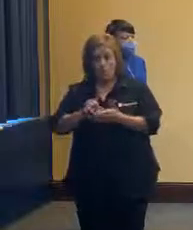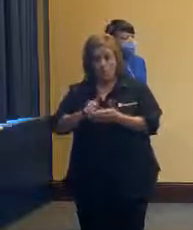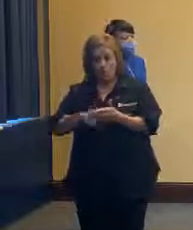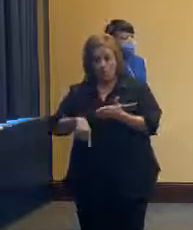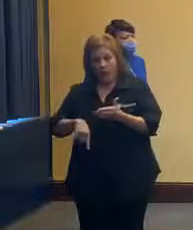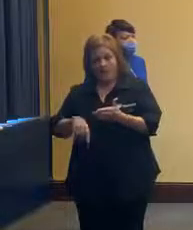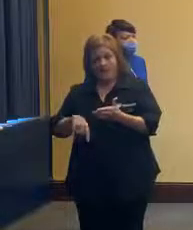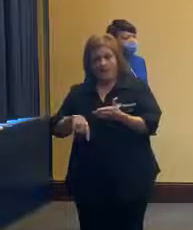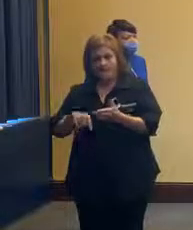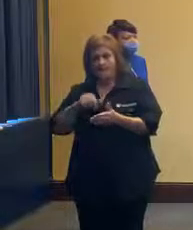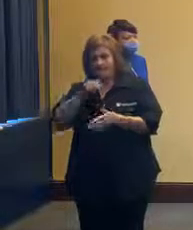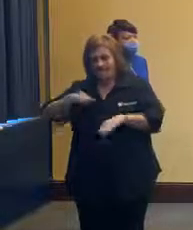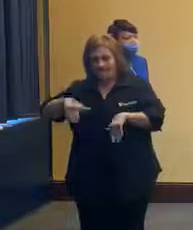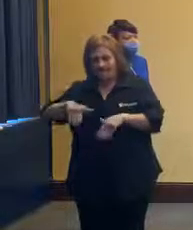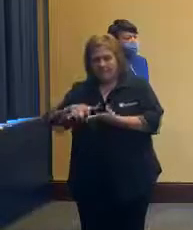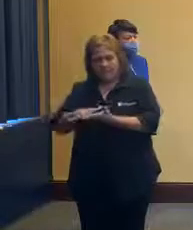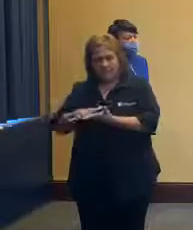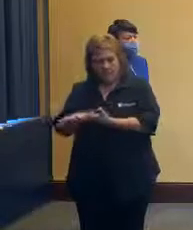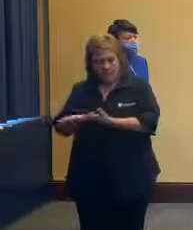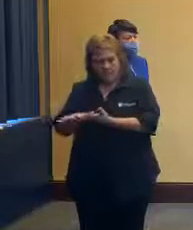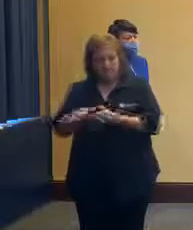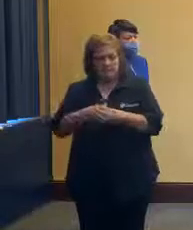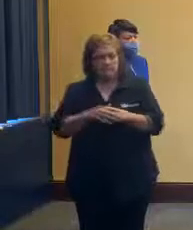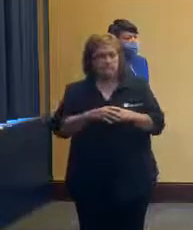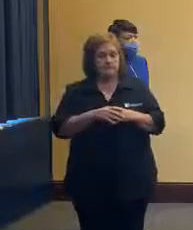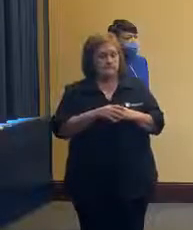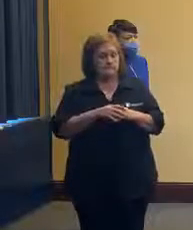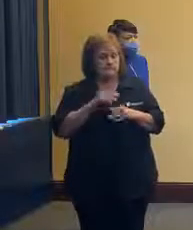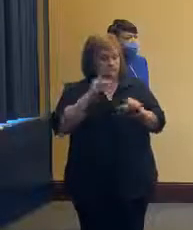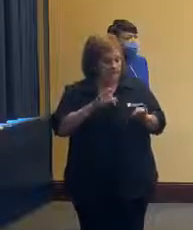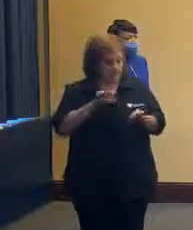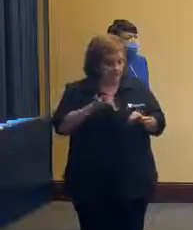encumbered but maybe not spent? You look and determine if those